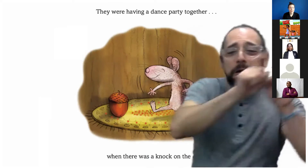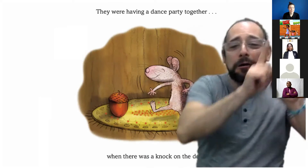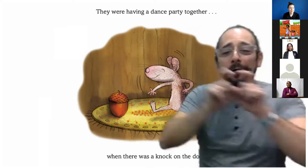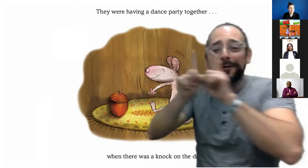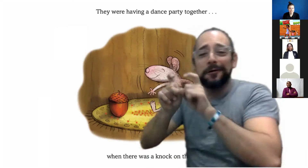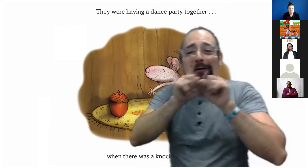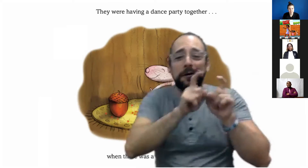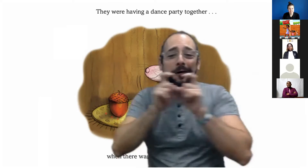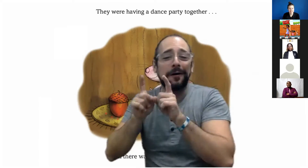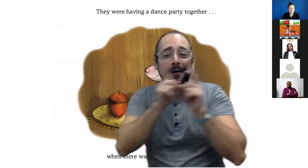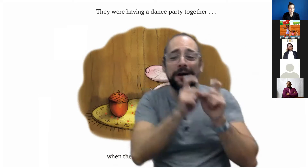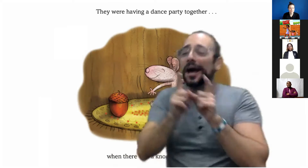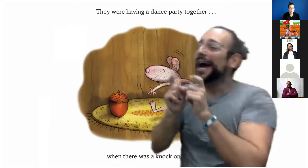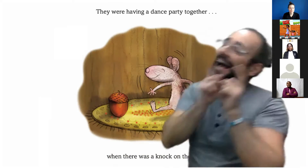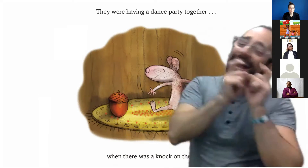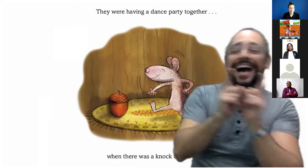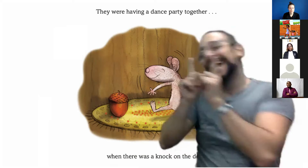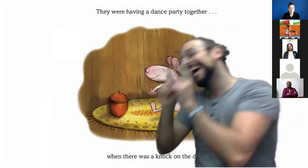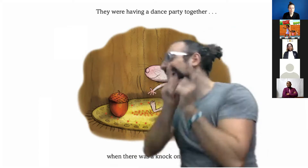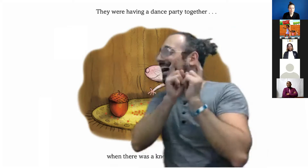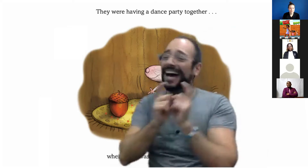They were having a dance party together.